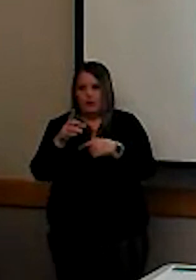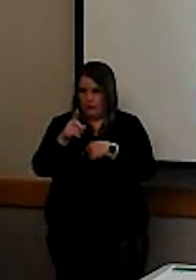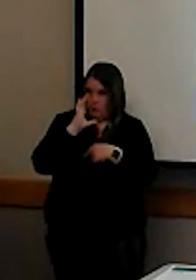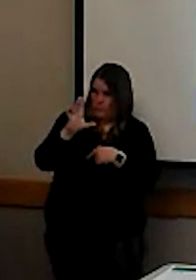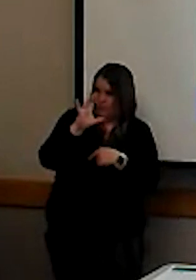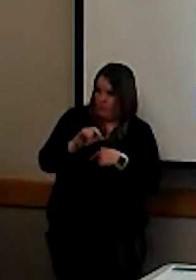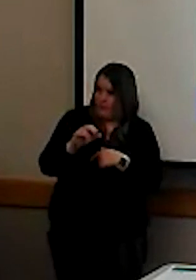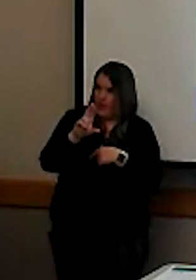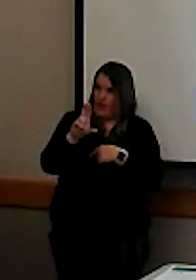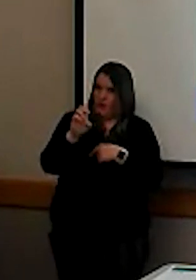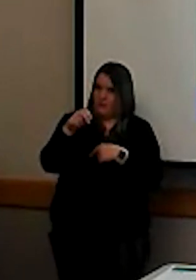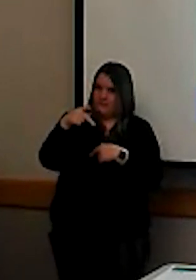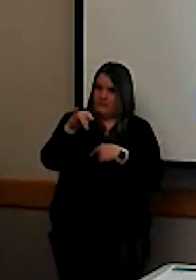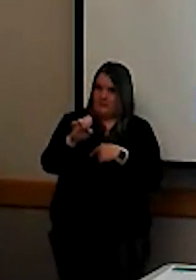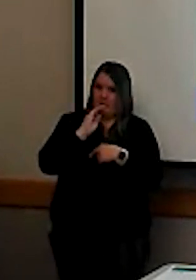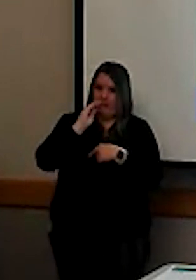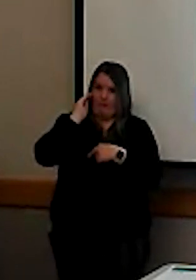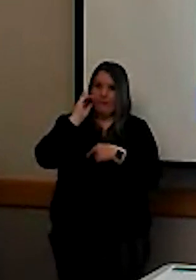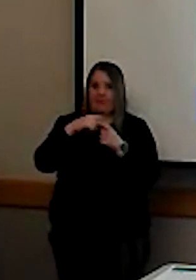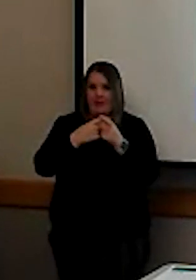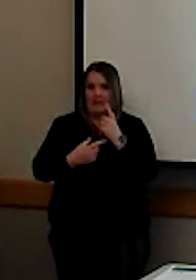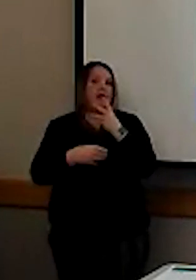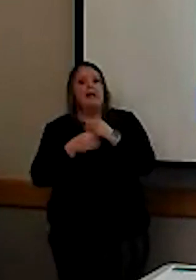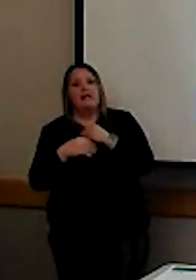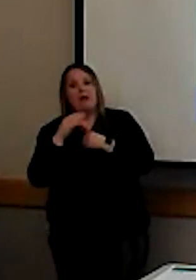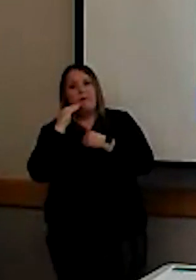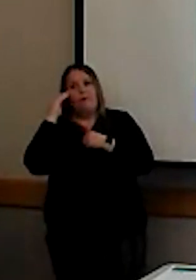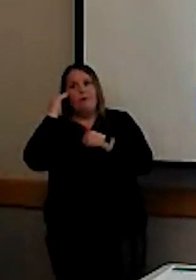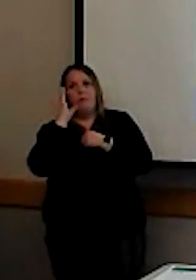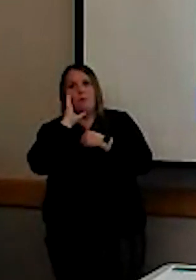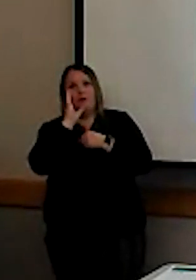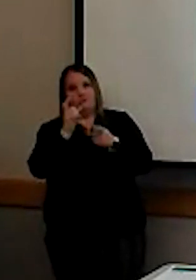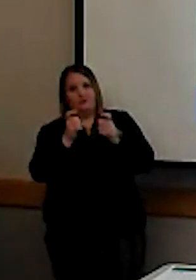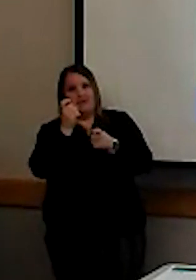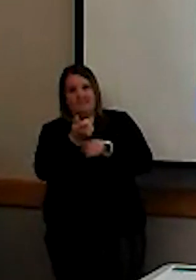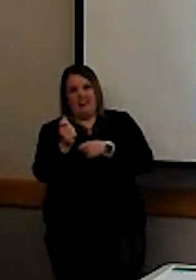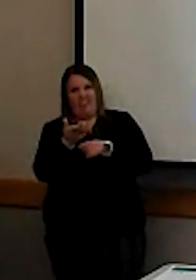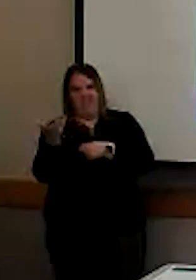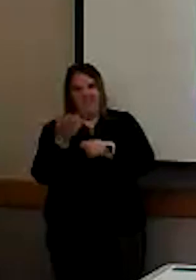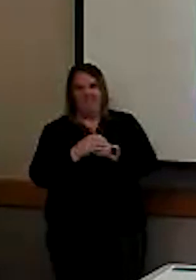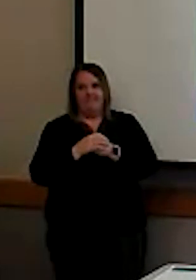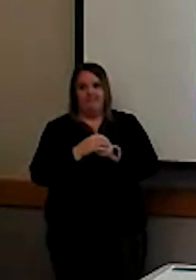would you do this recipe at home? And then I added this question is like, at home, would you change anything?